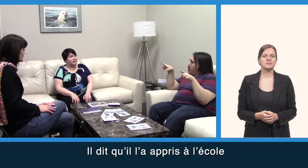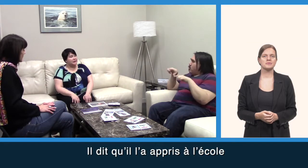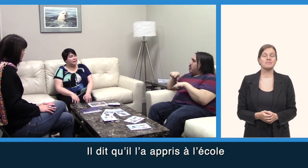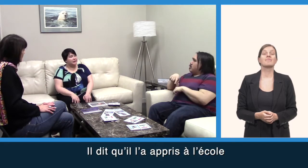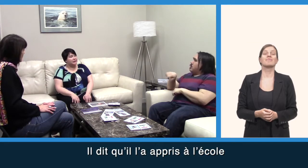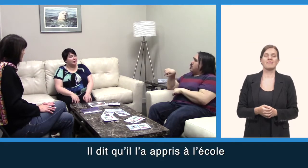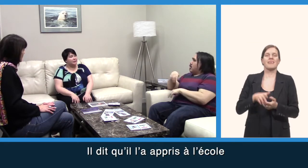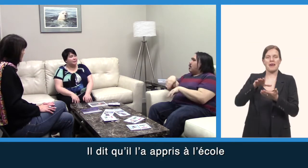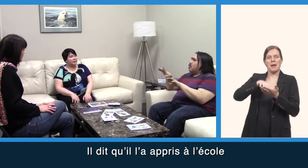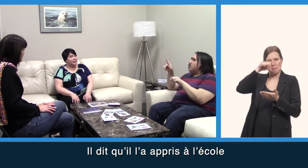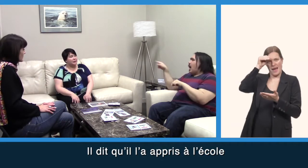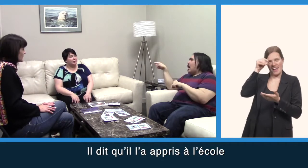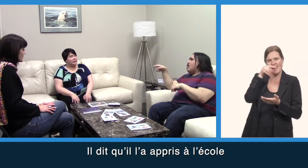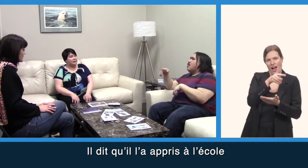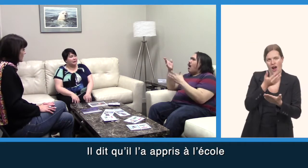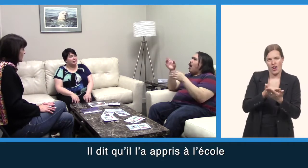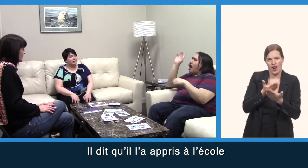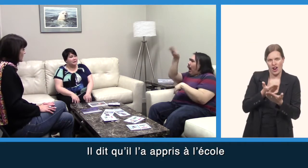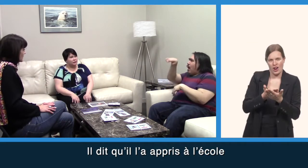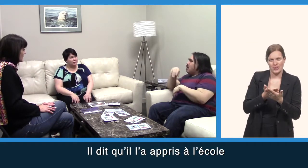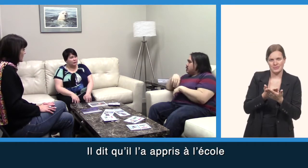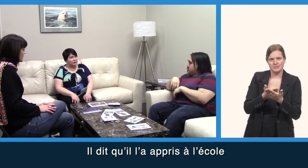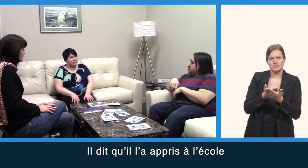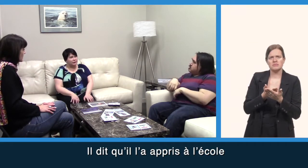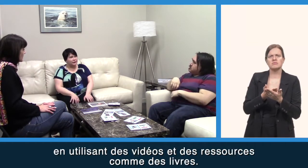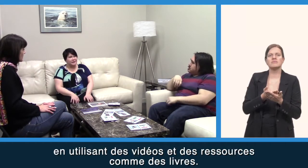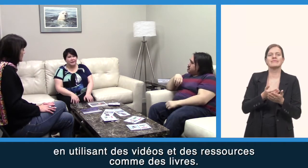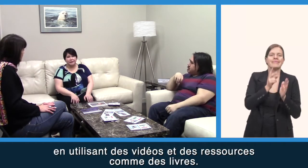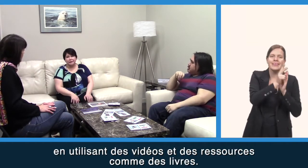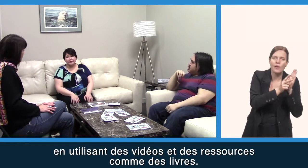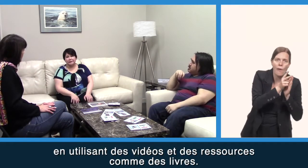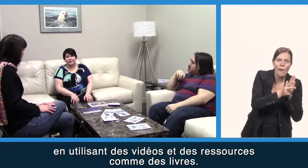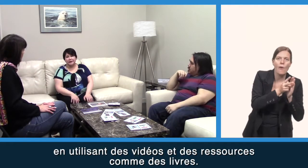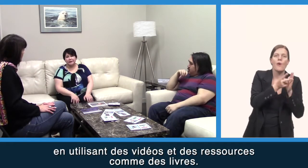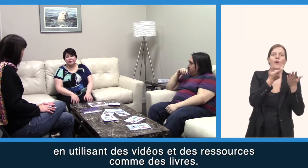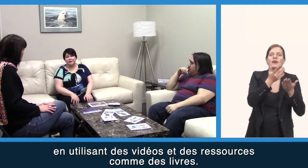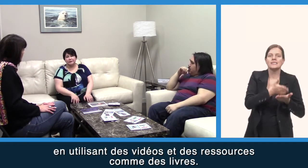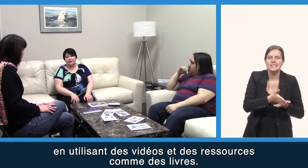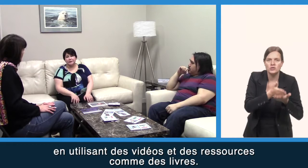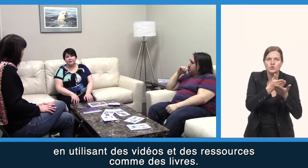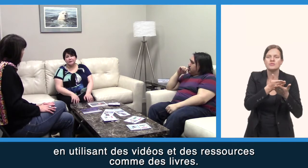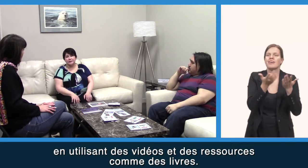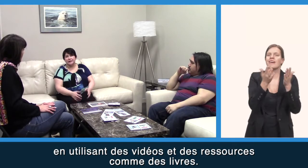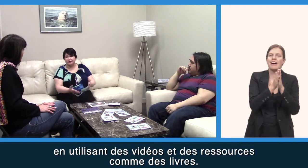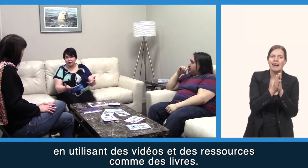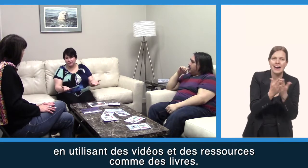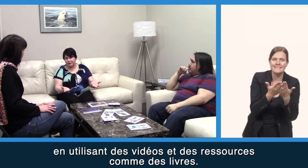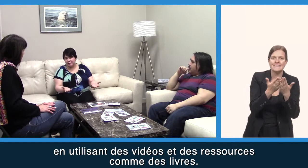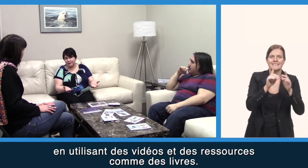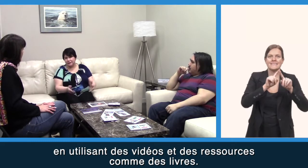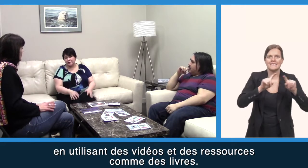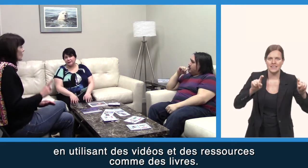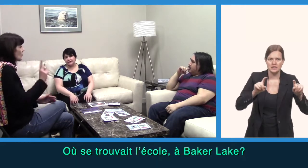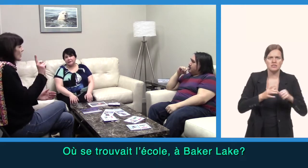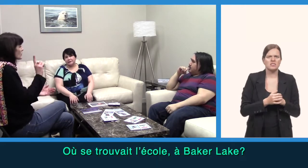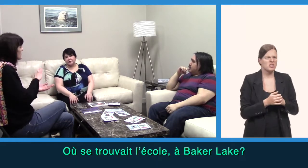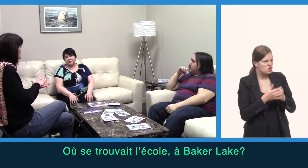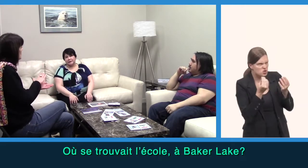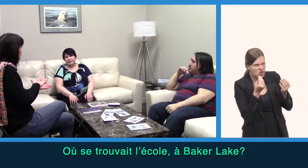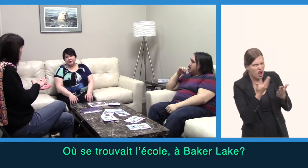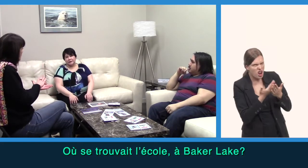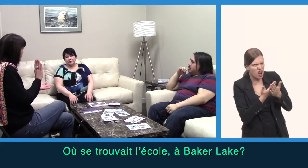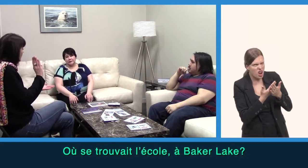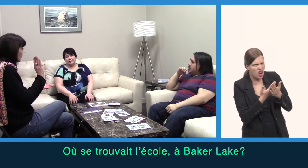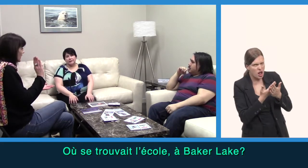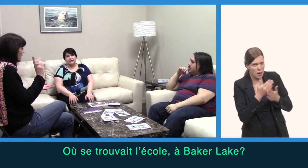He said he picked it up in the school using videos and resources like books. Mm-hmm. Where was